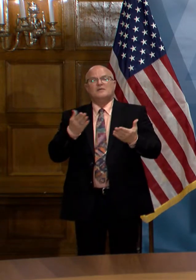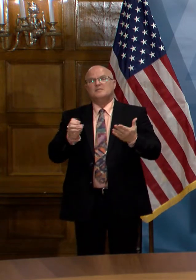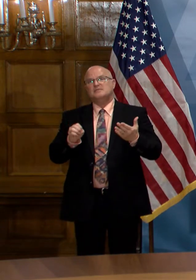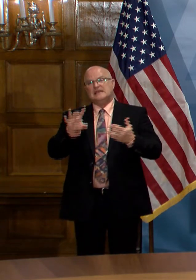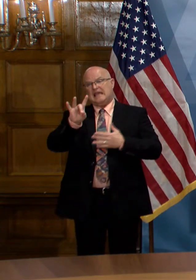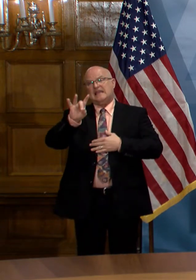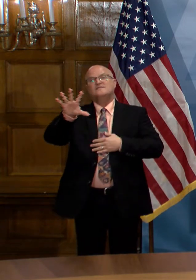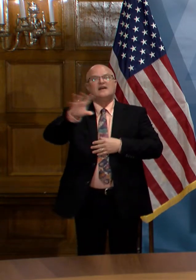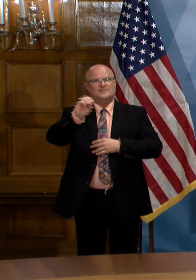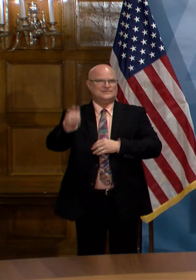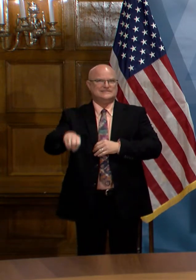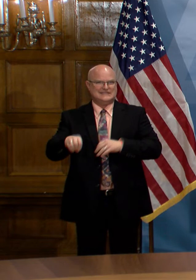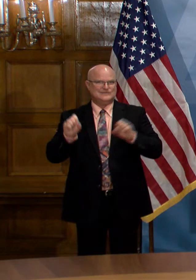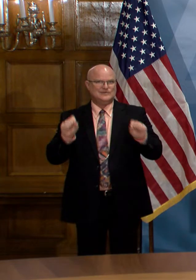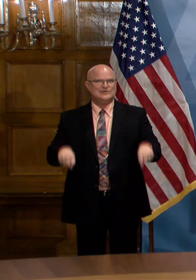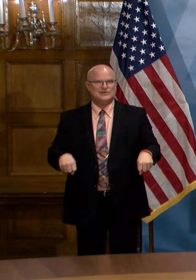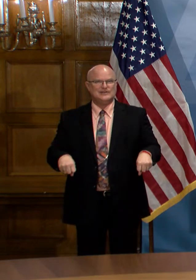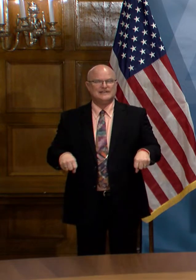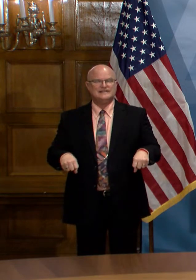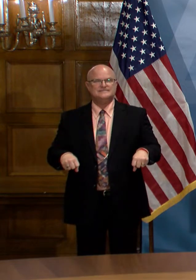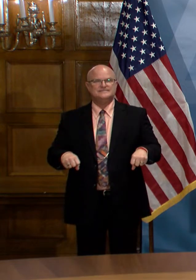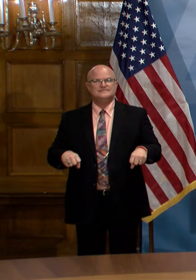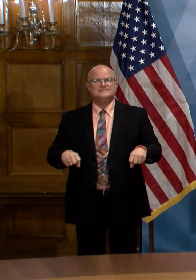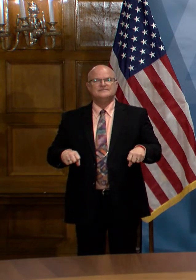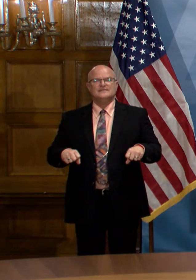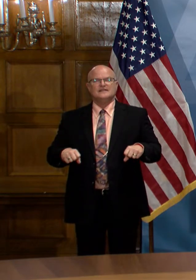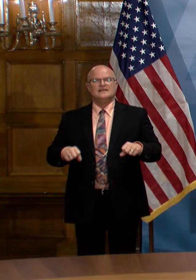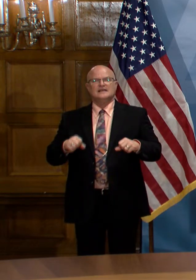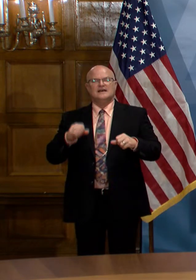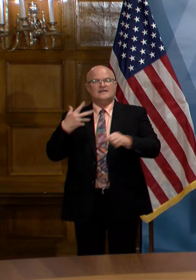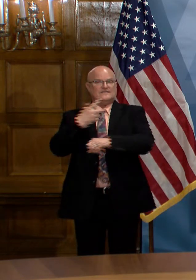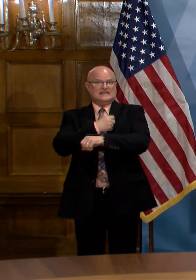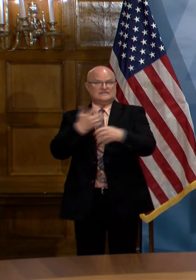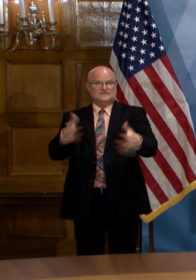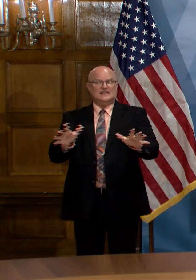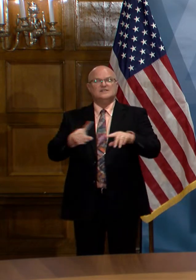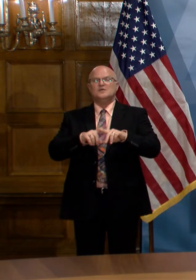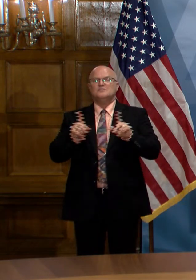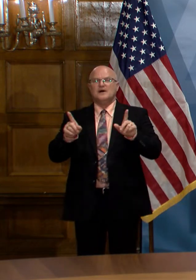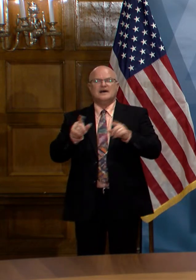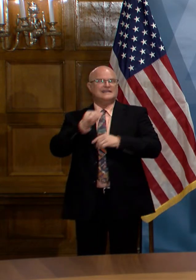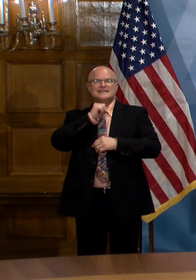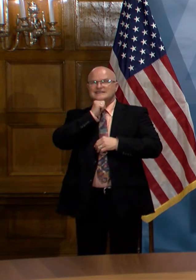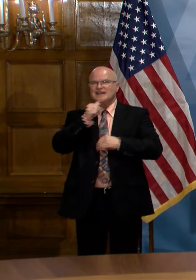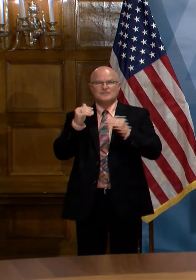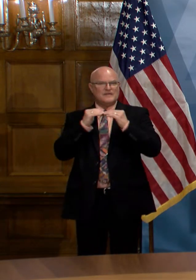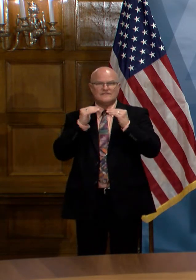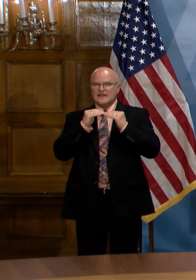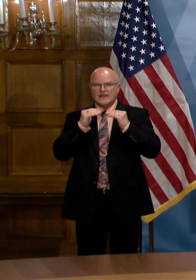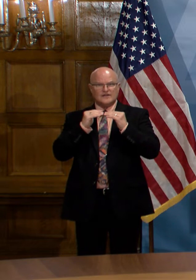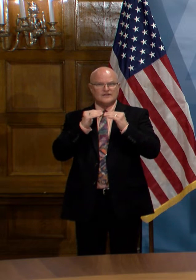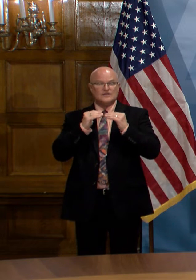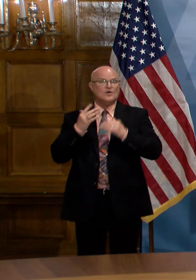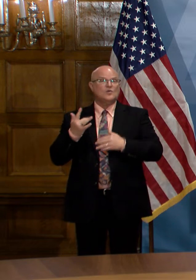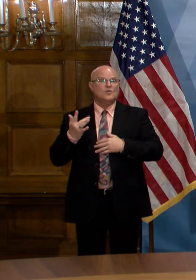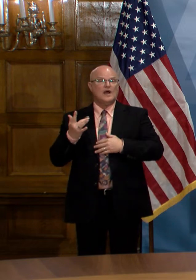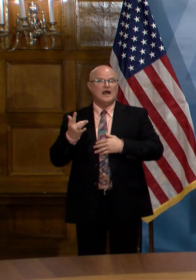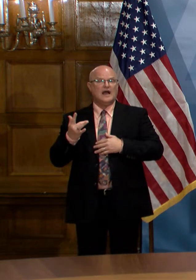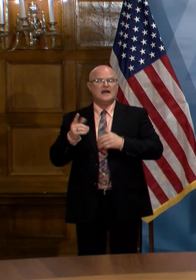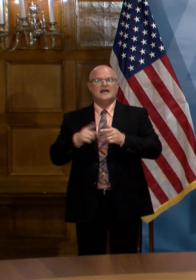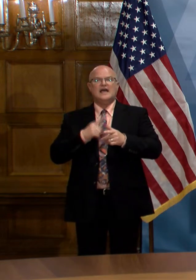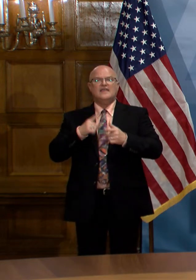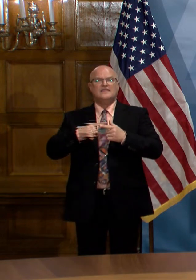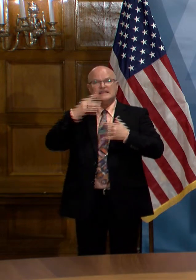at 85% level of vaccination, but it's not going to be fair, because you're